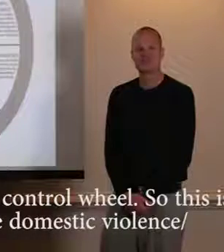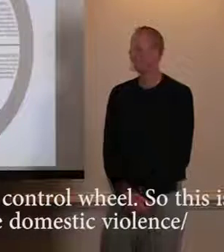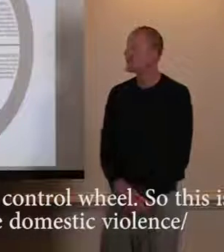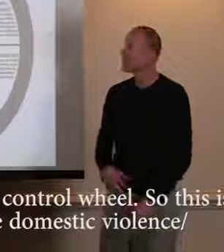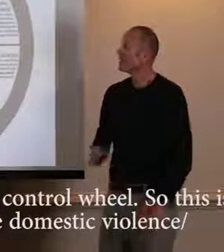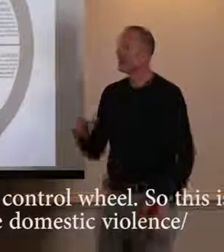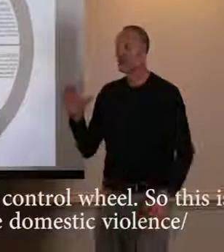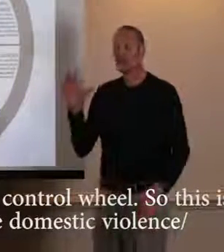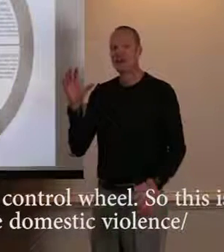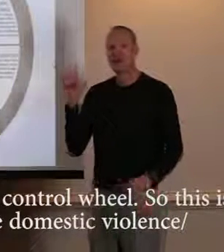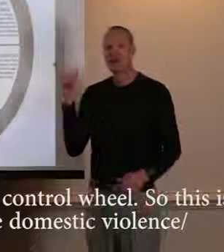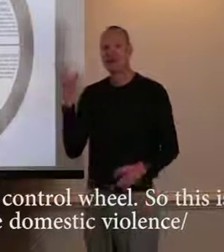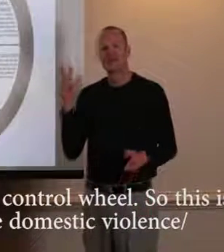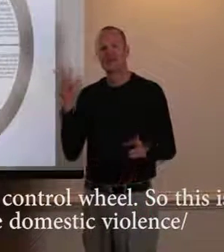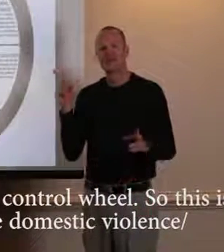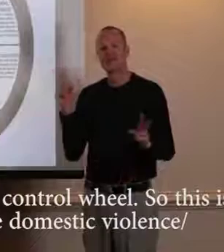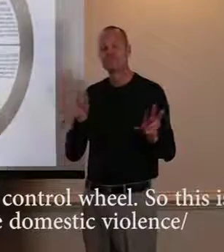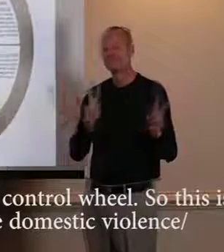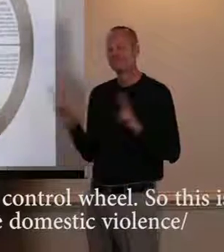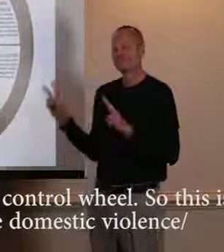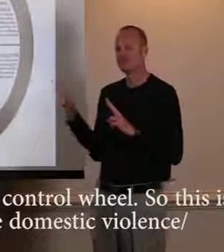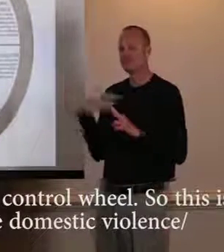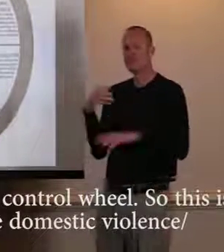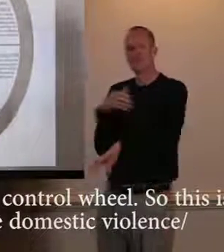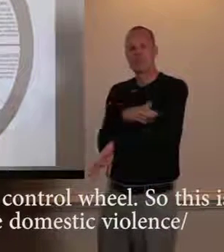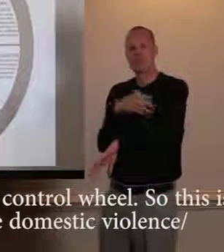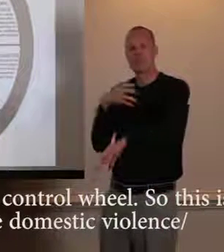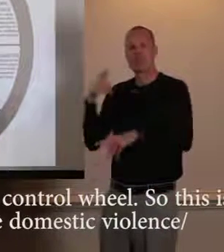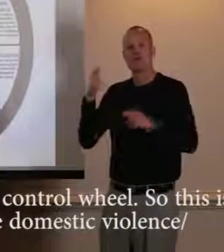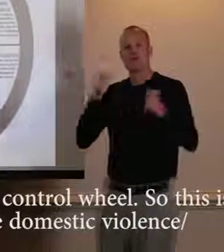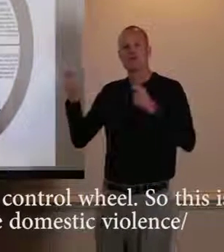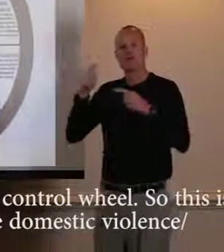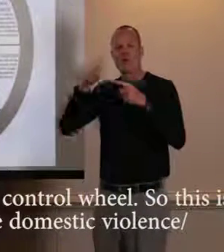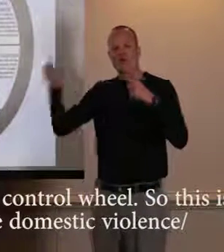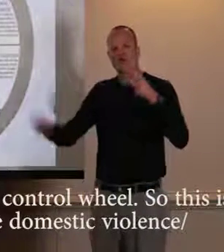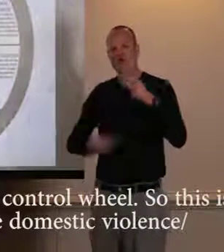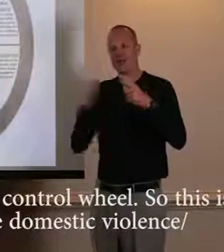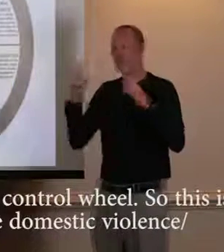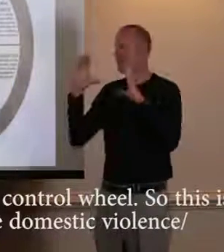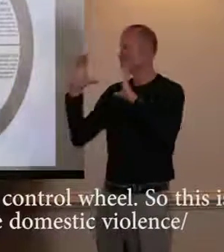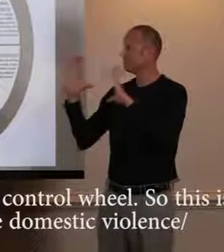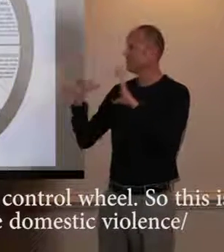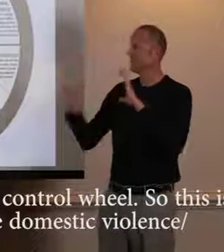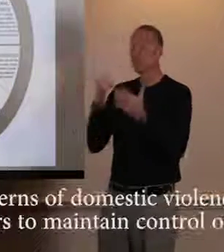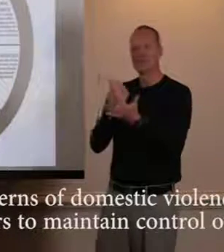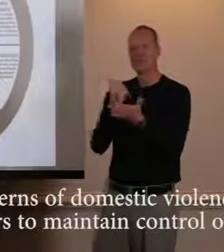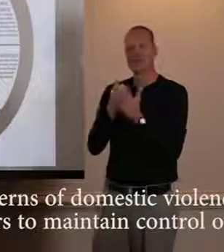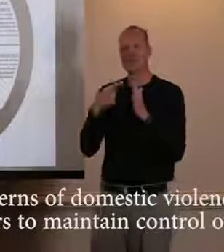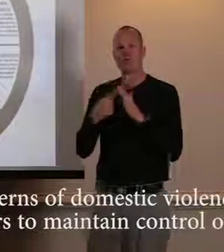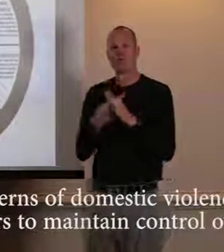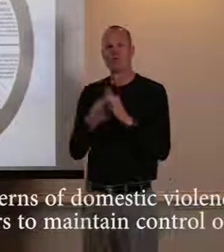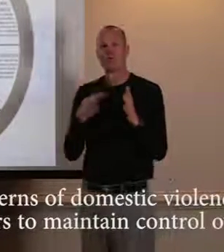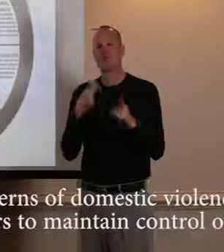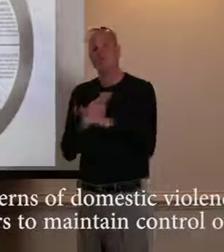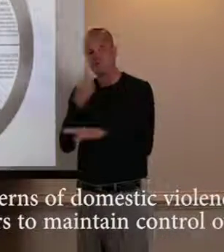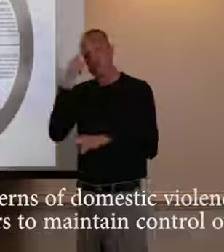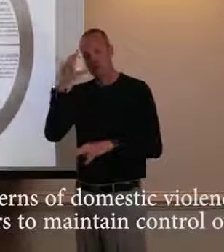So here's a look at our power and control wheel. So this is a helpful tool that we use in the domestic violence sexual assault field to